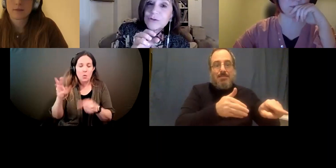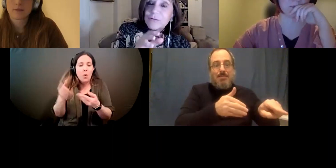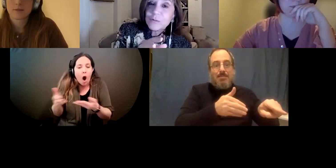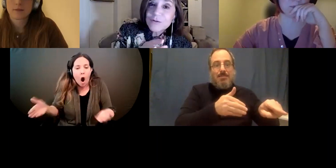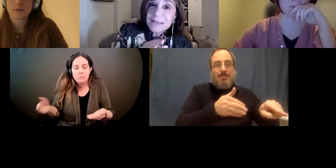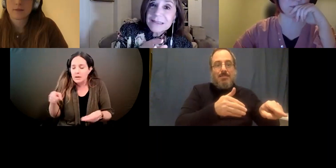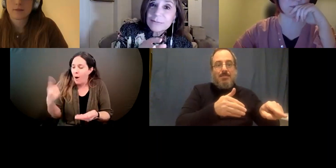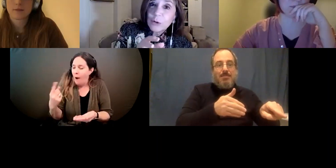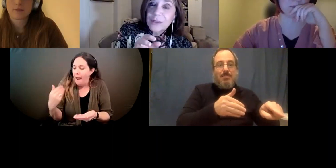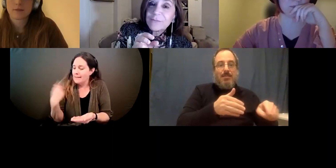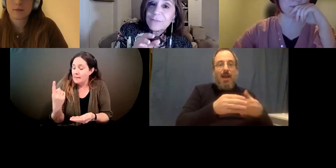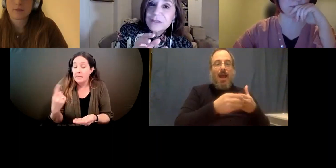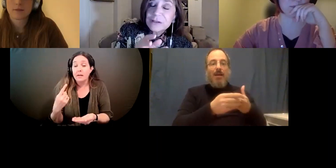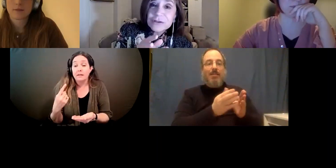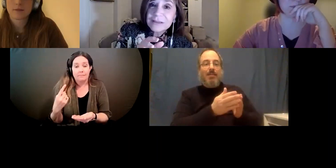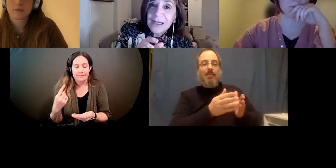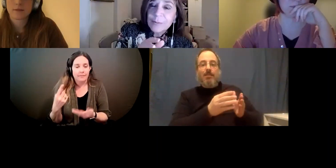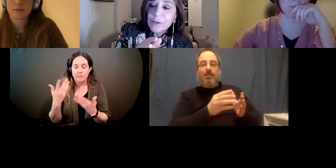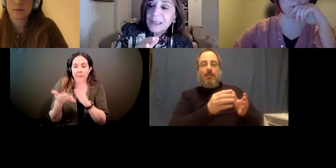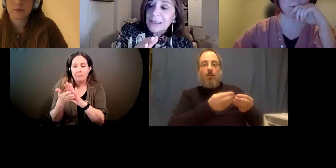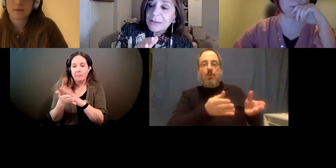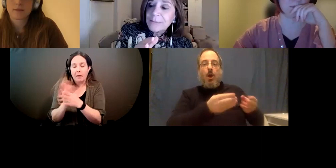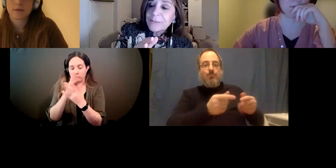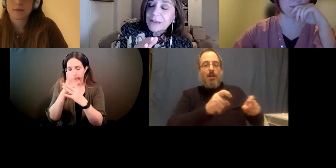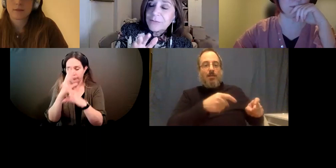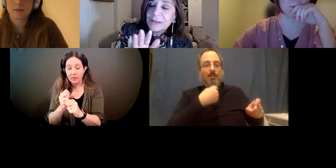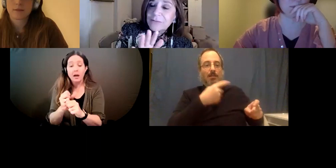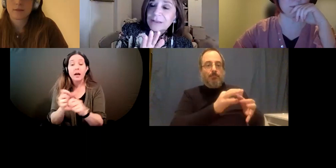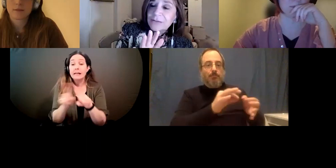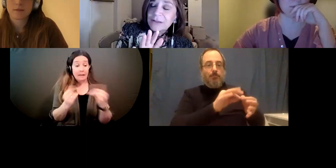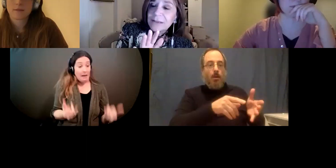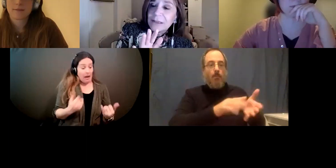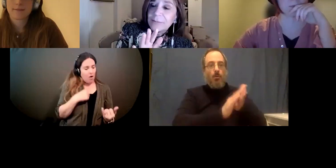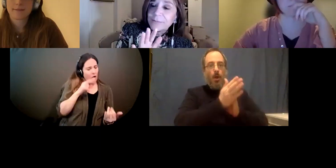new software system, or when I first looked at the operating